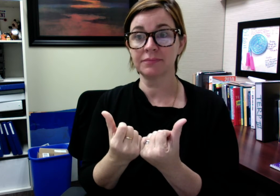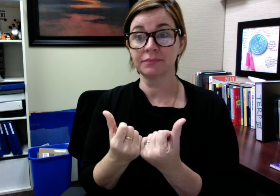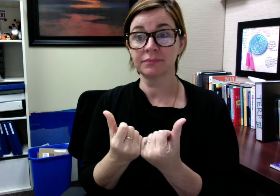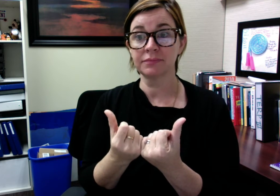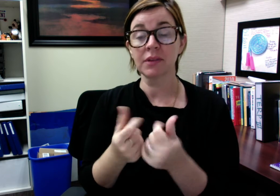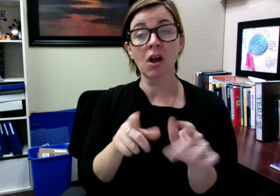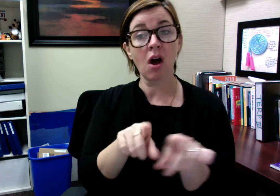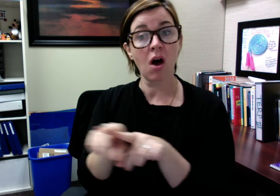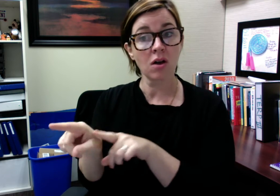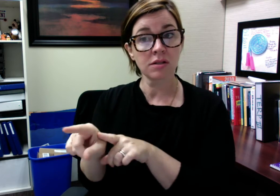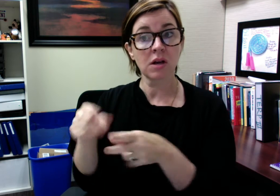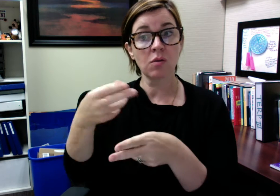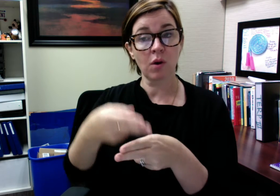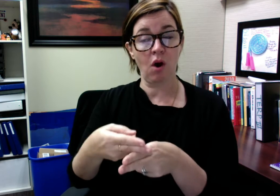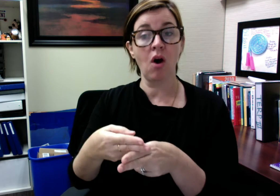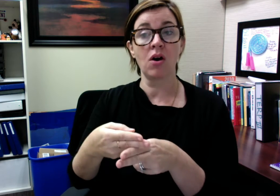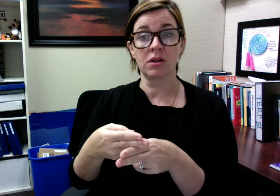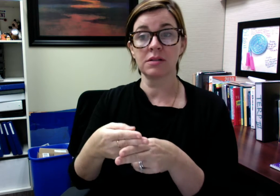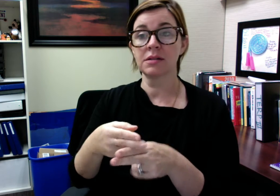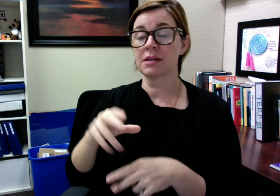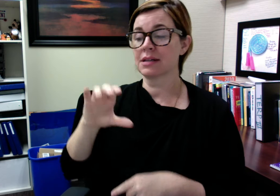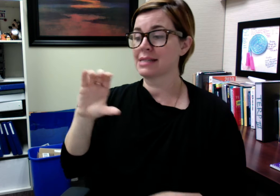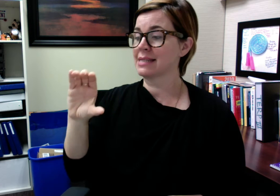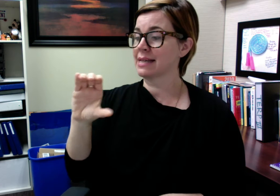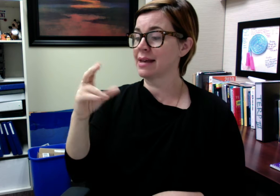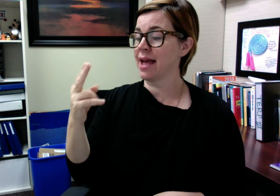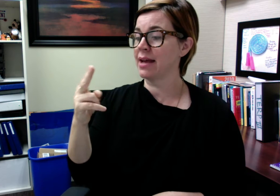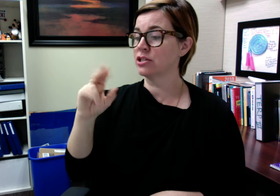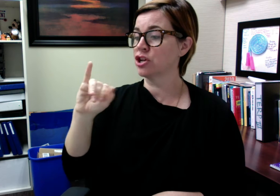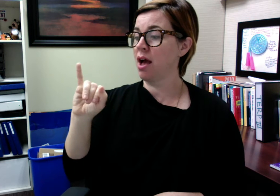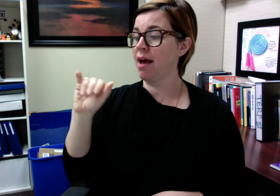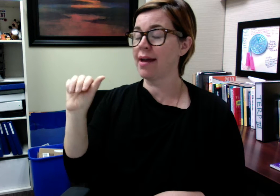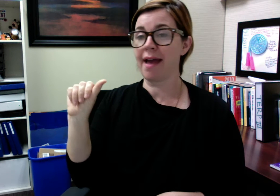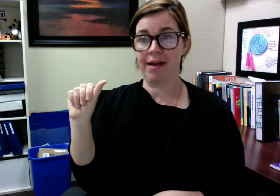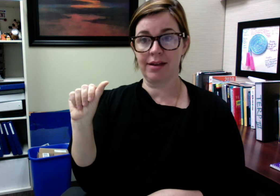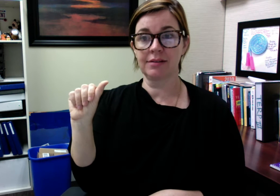also known as the CHIA.